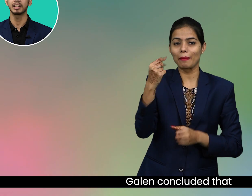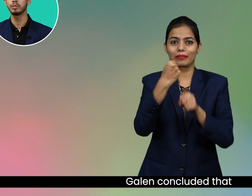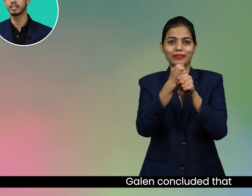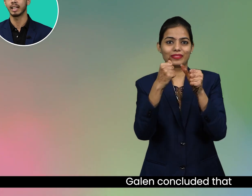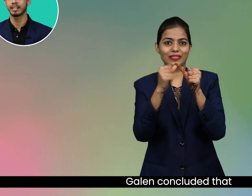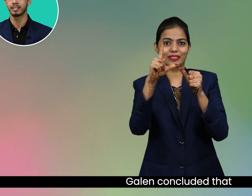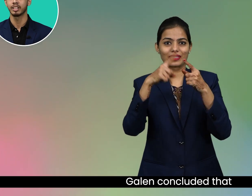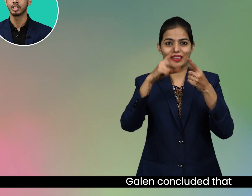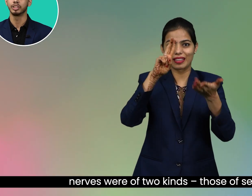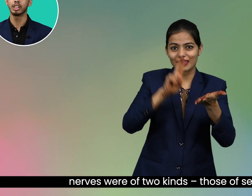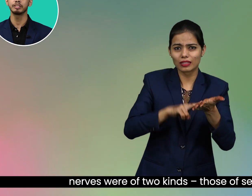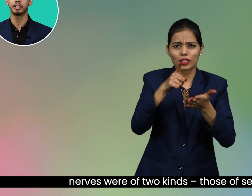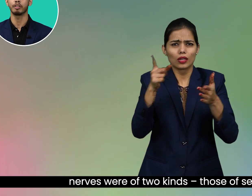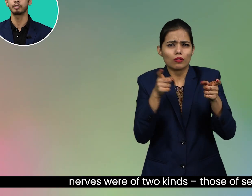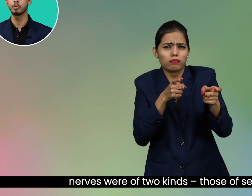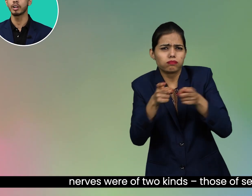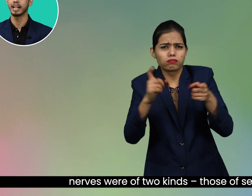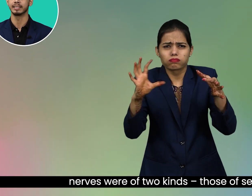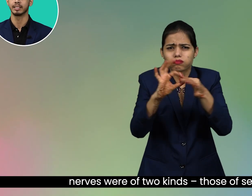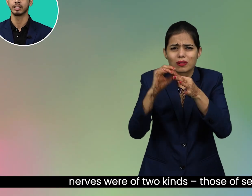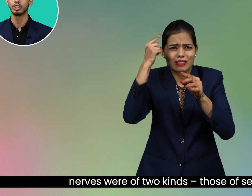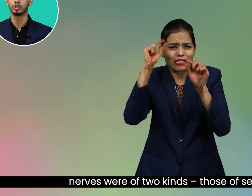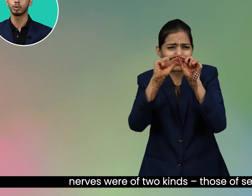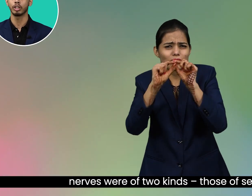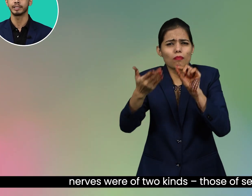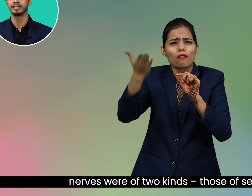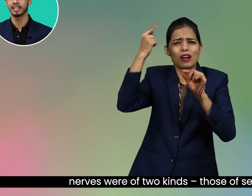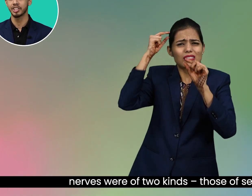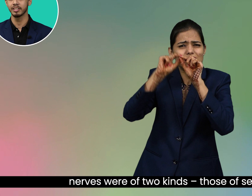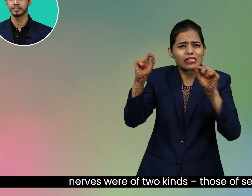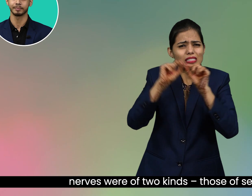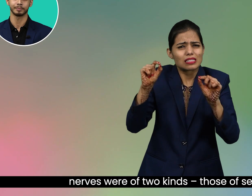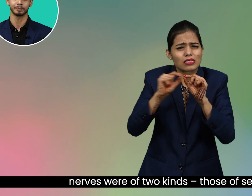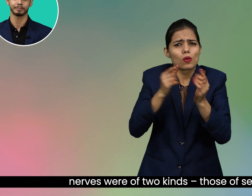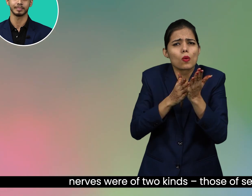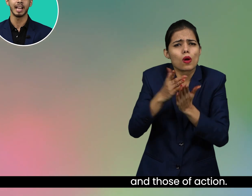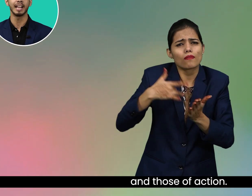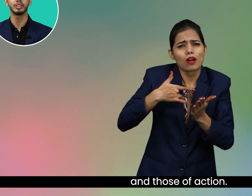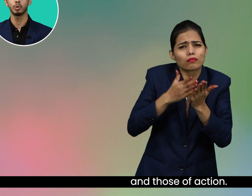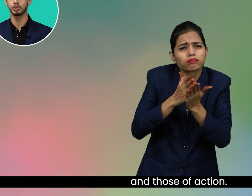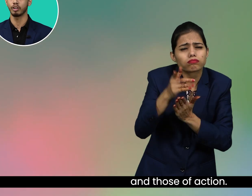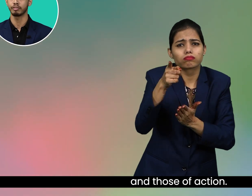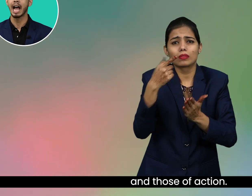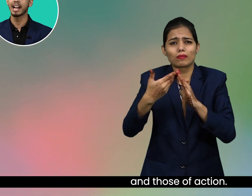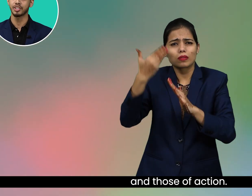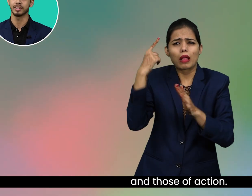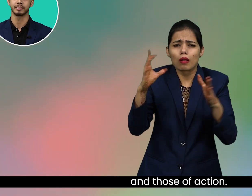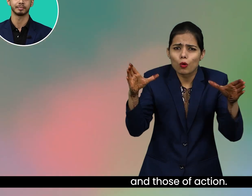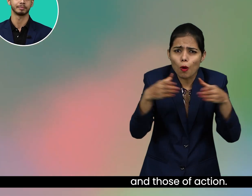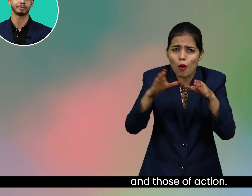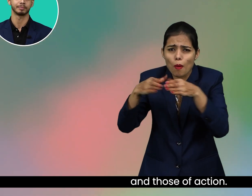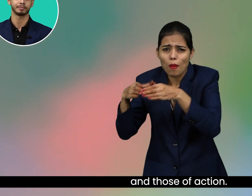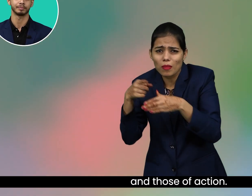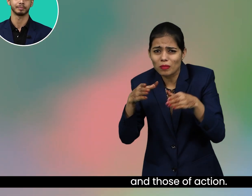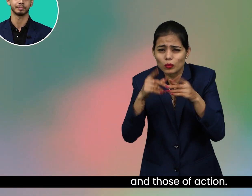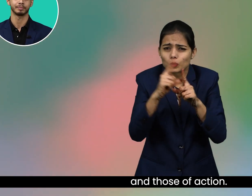Galen concluded that nerves were of two kinds, those of sensation and those of action.